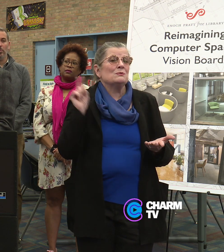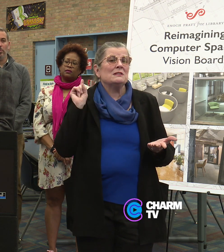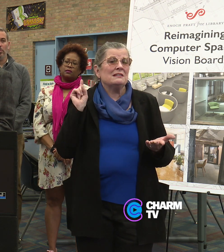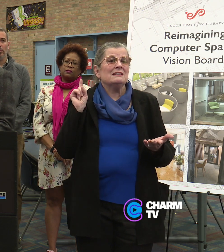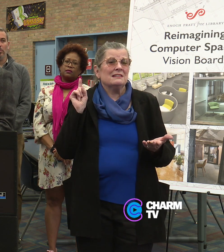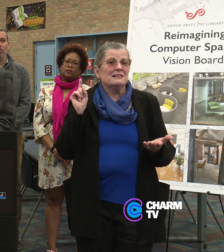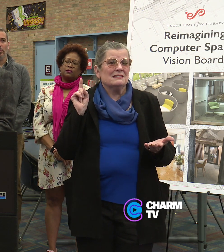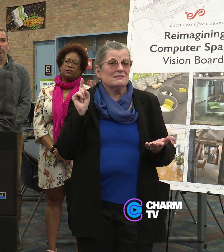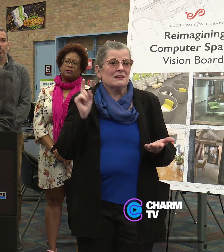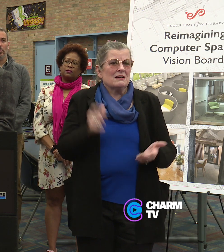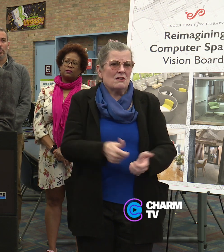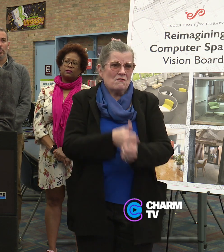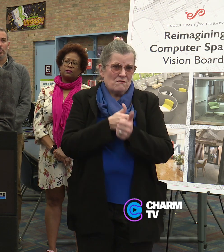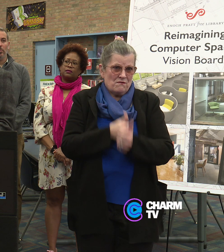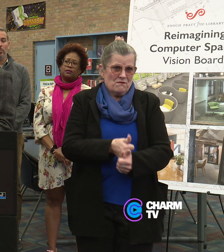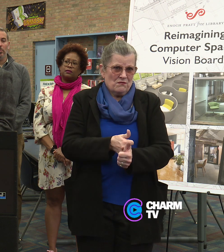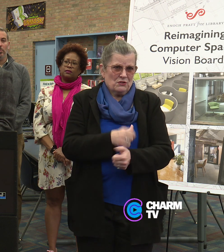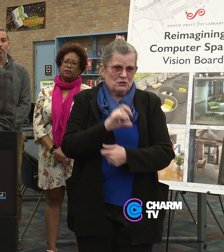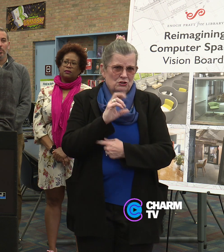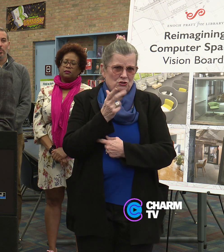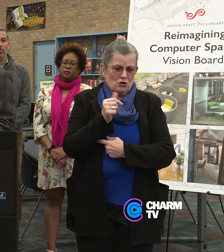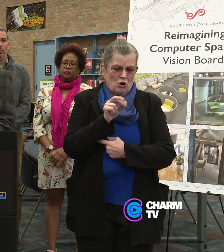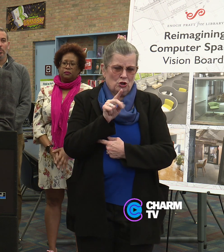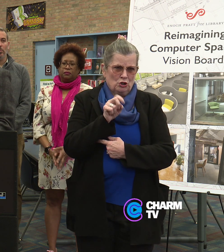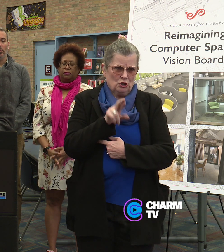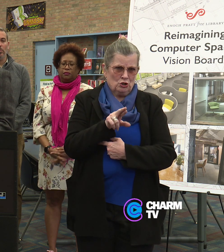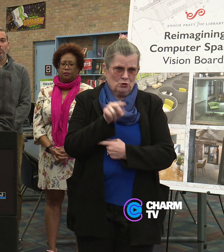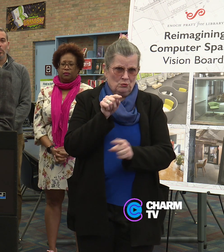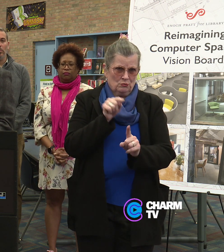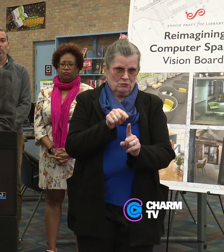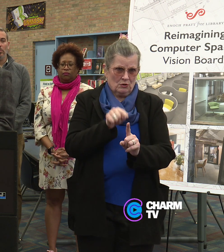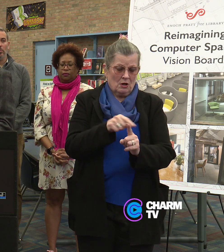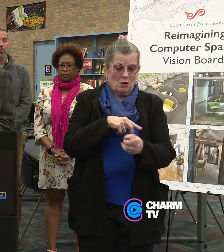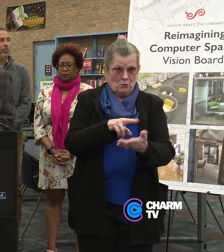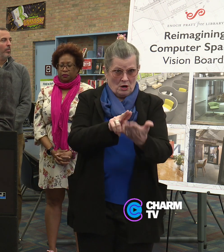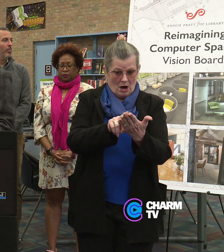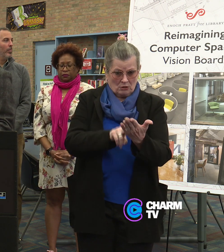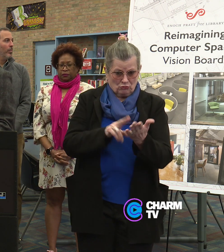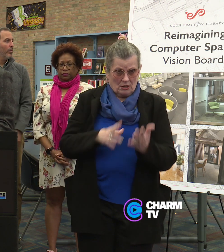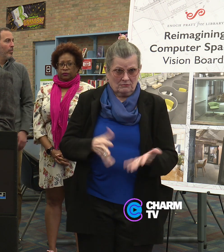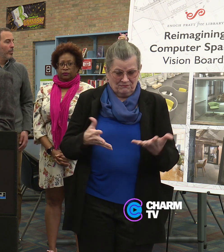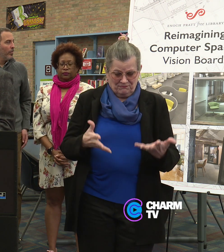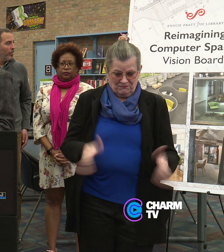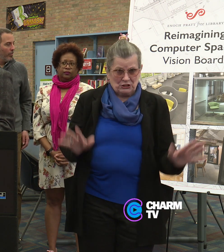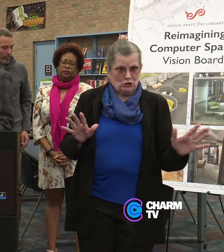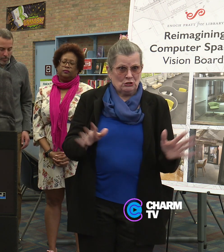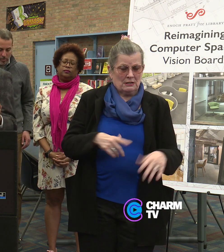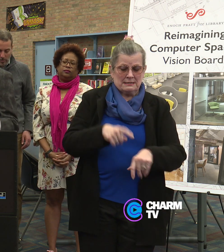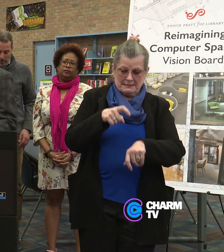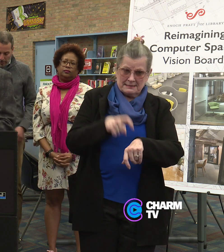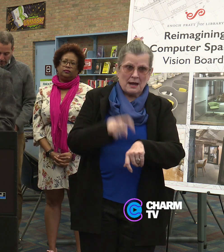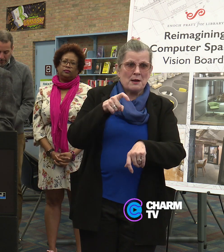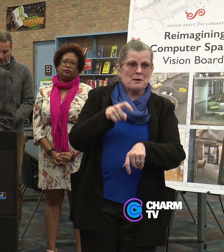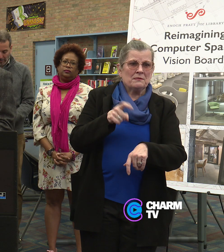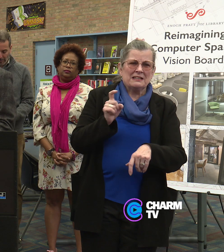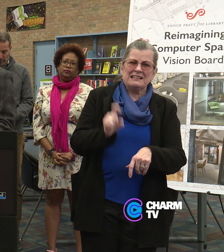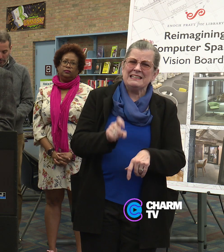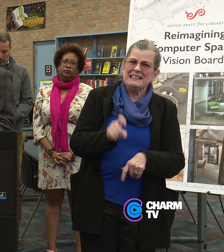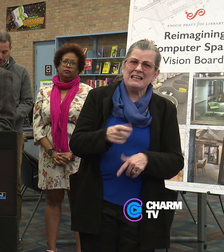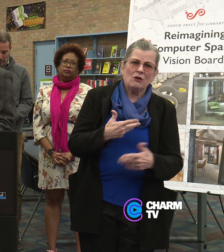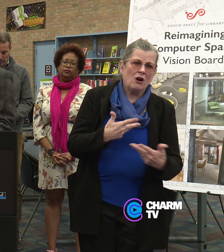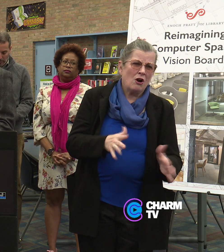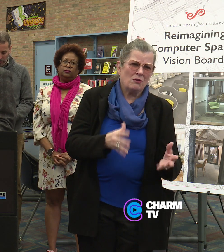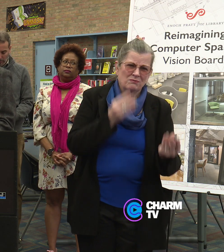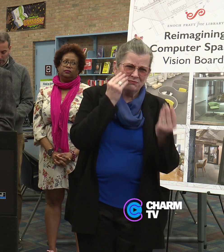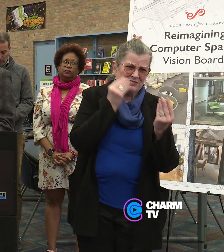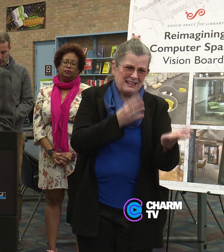the charter. And we did, this contract was done in the time and fashion that we needed, as I said to you last week,